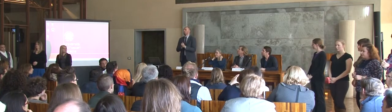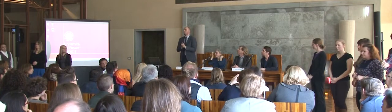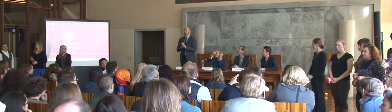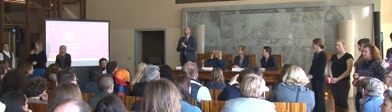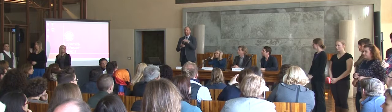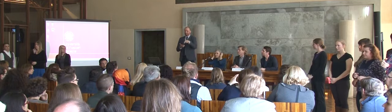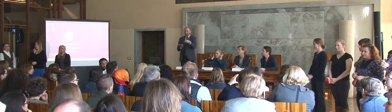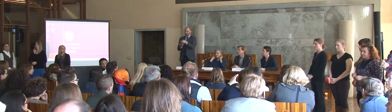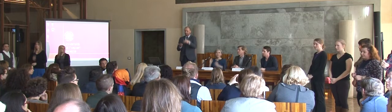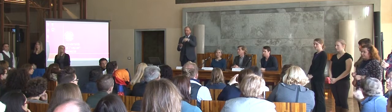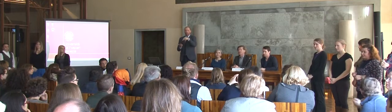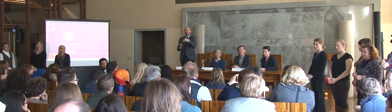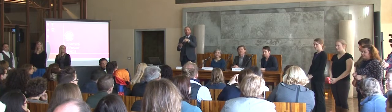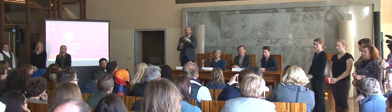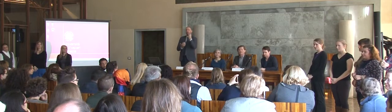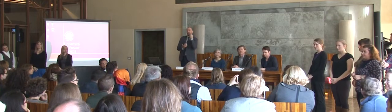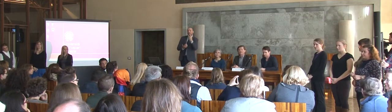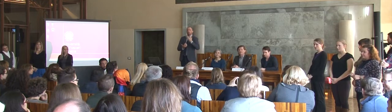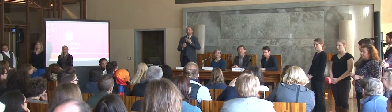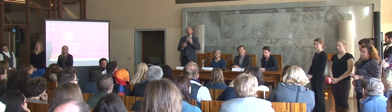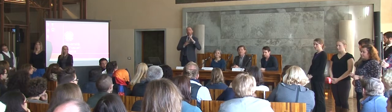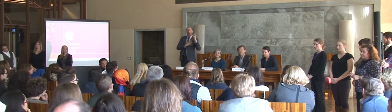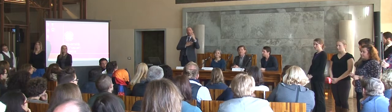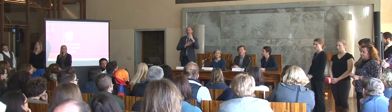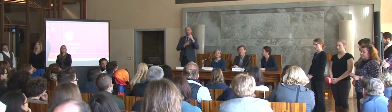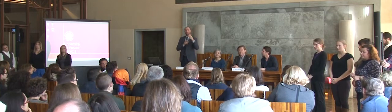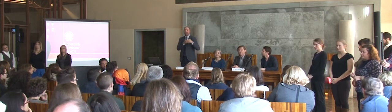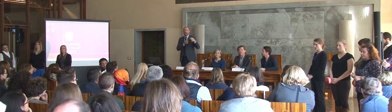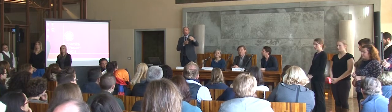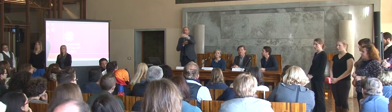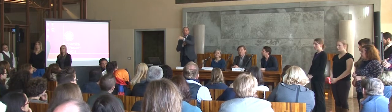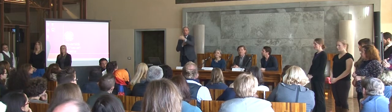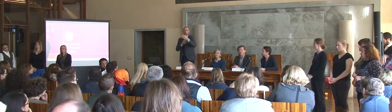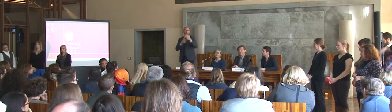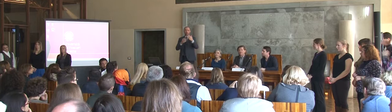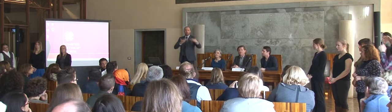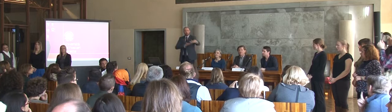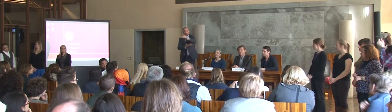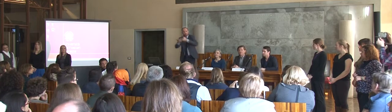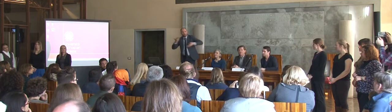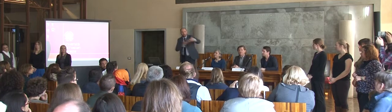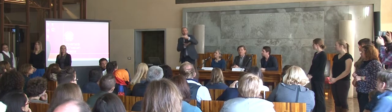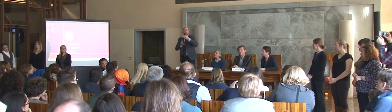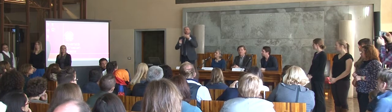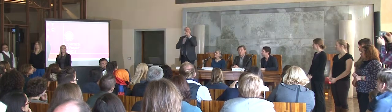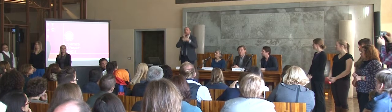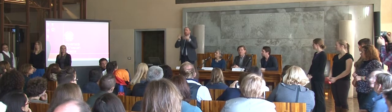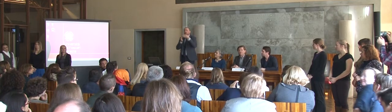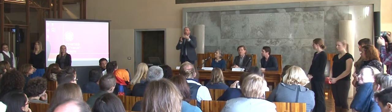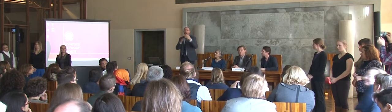Io ho la delega per l'area formazione e vedo che proprio in altri